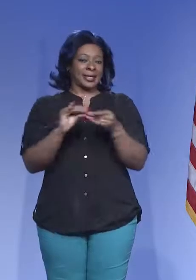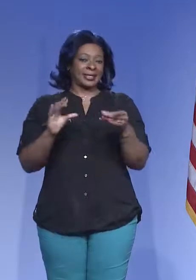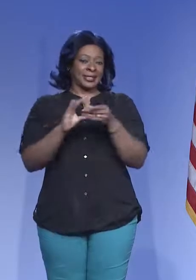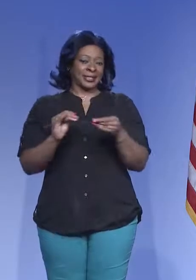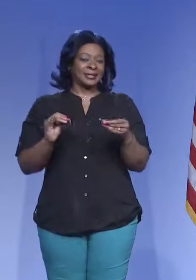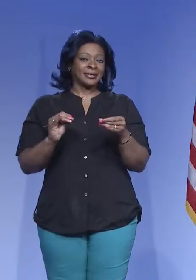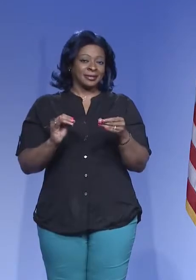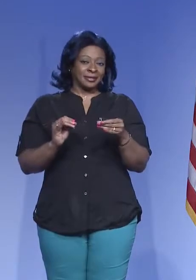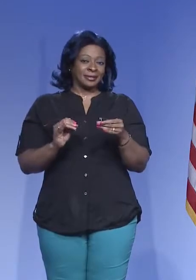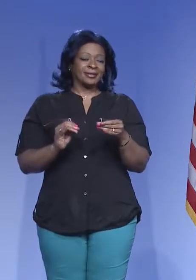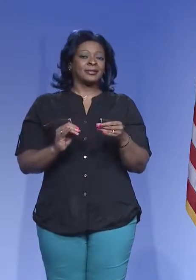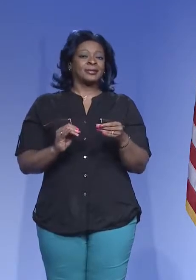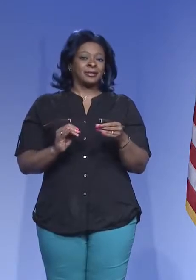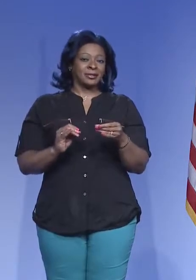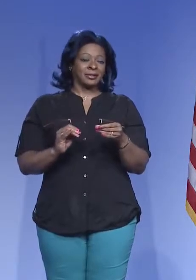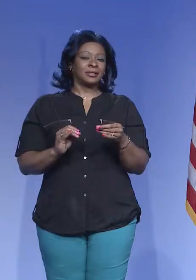and